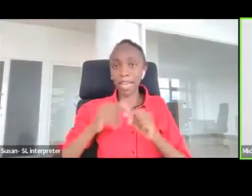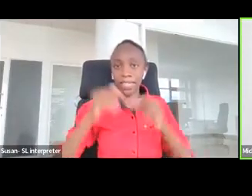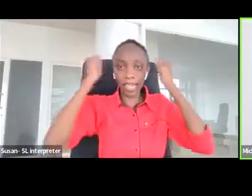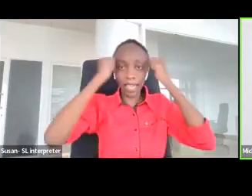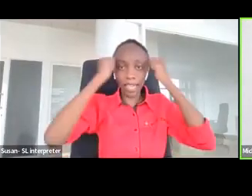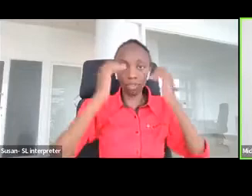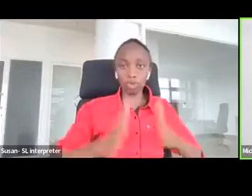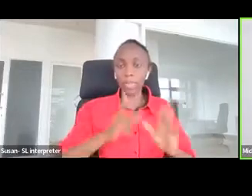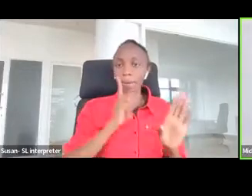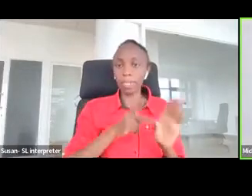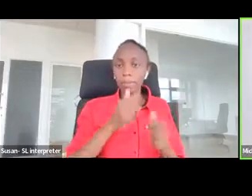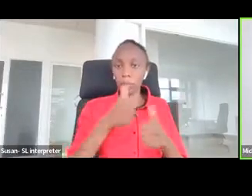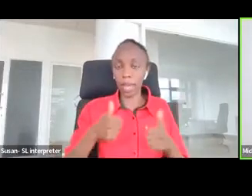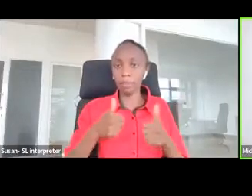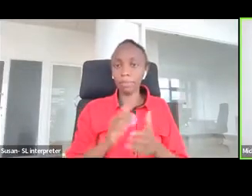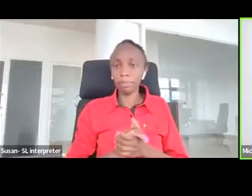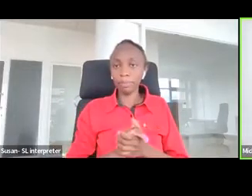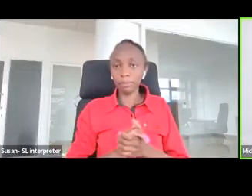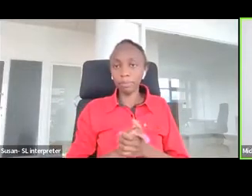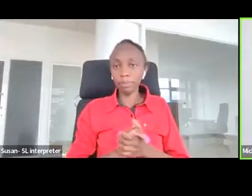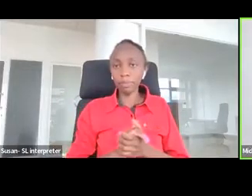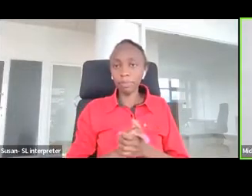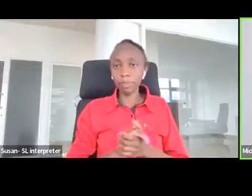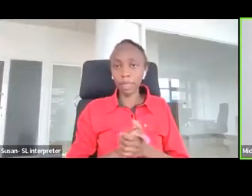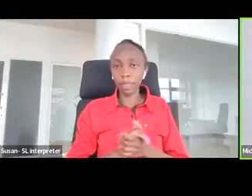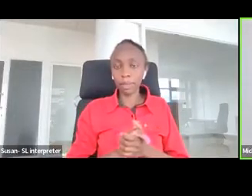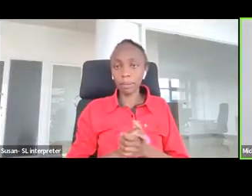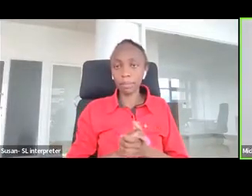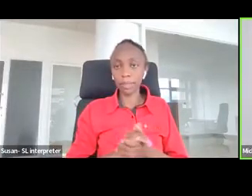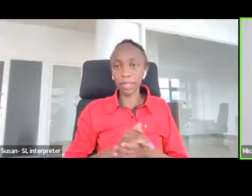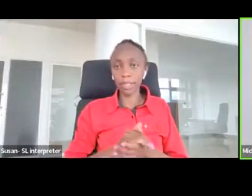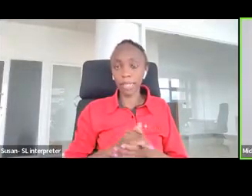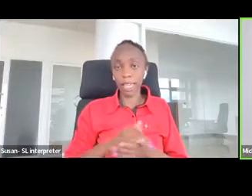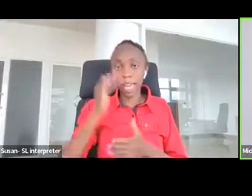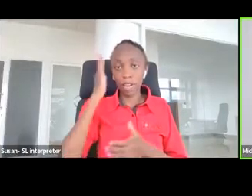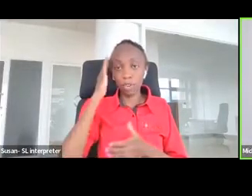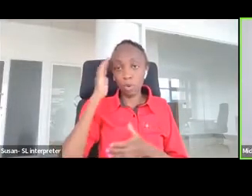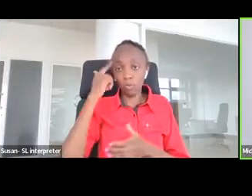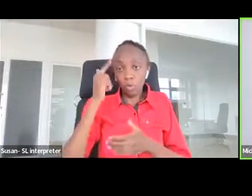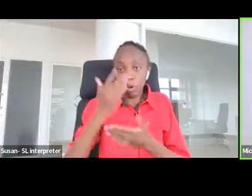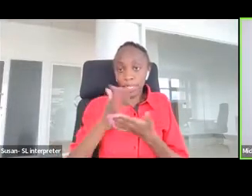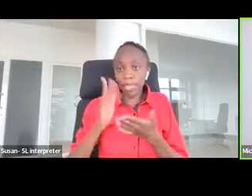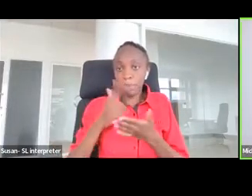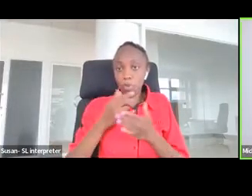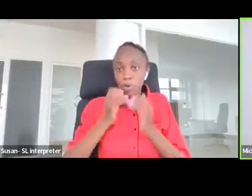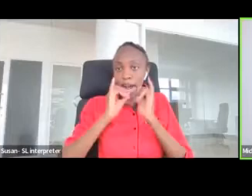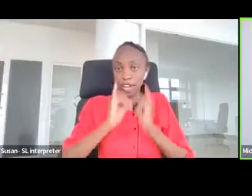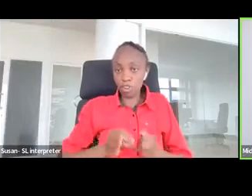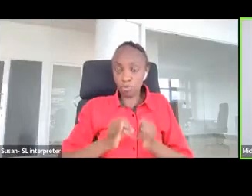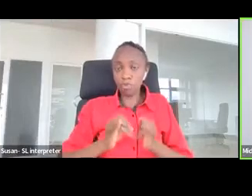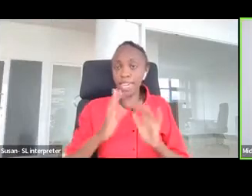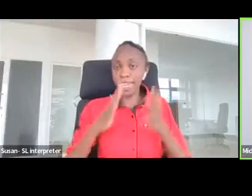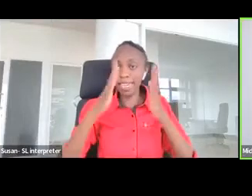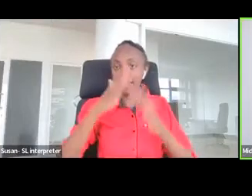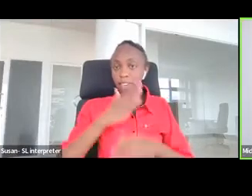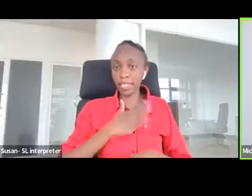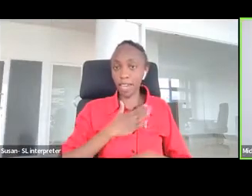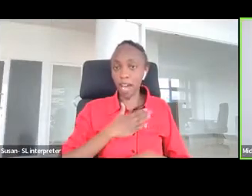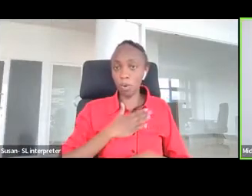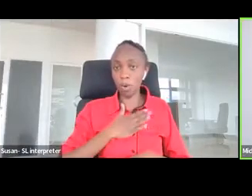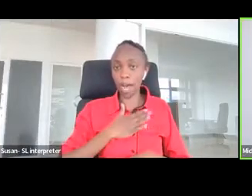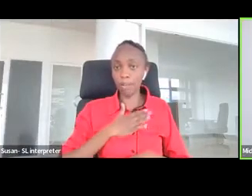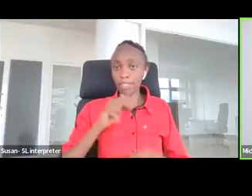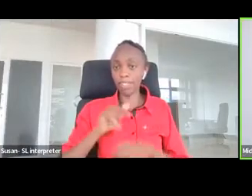So I know for those who are new in an event like this by